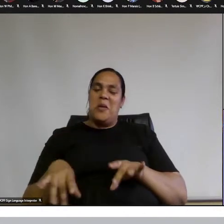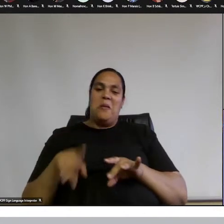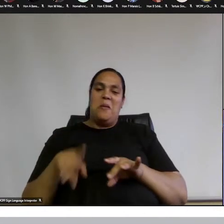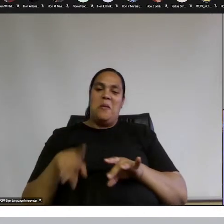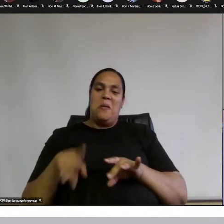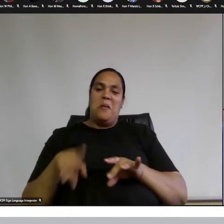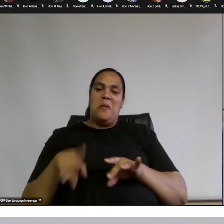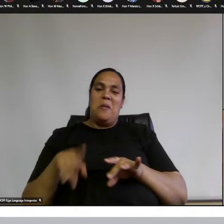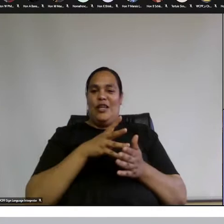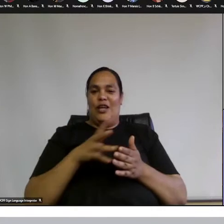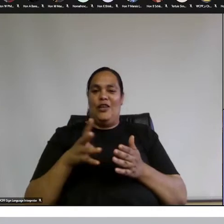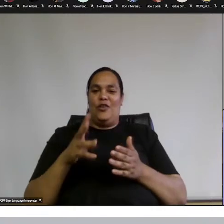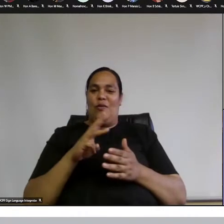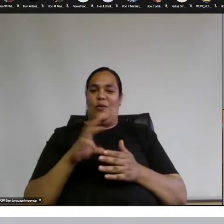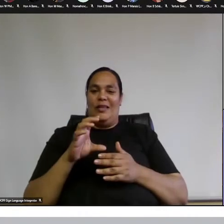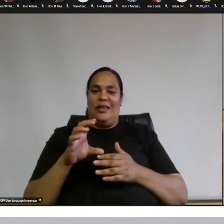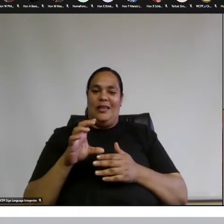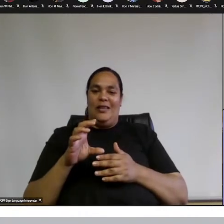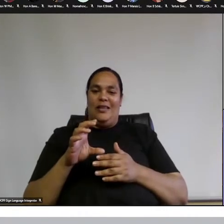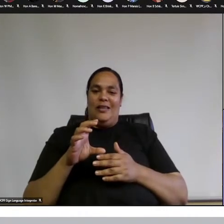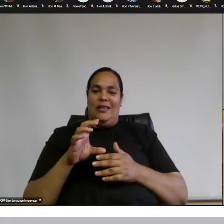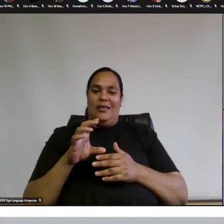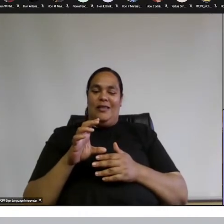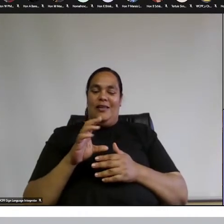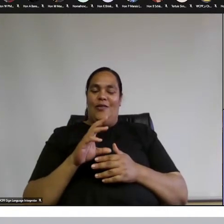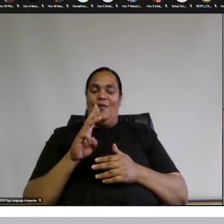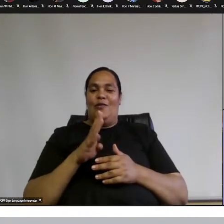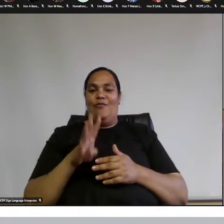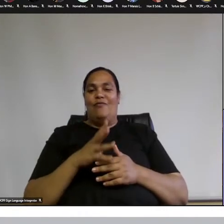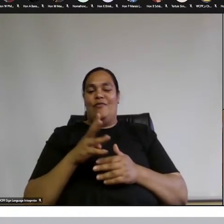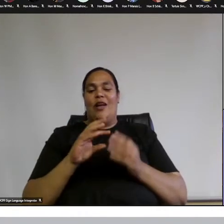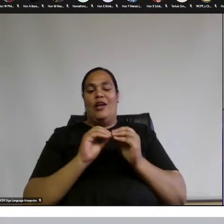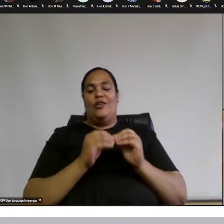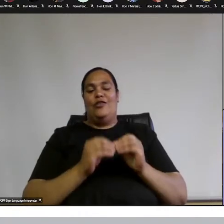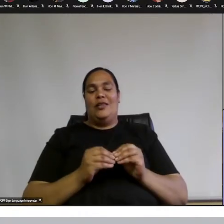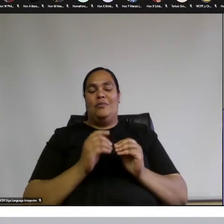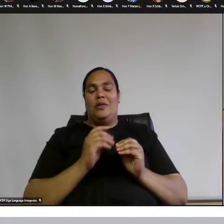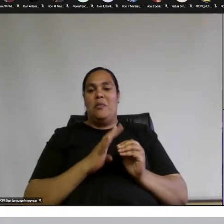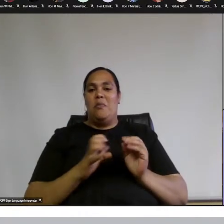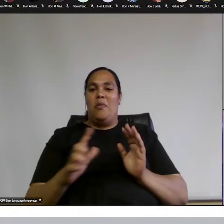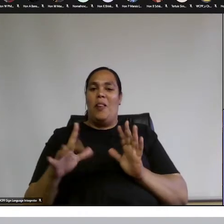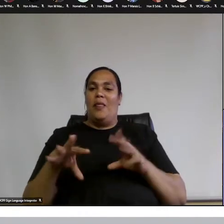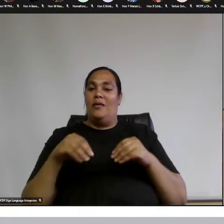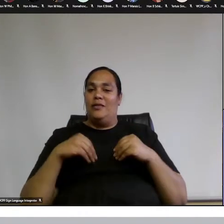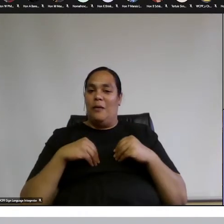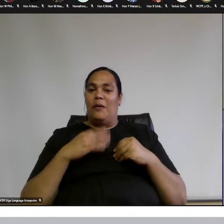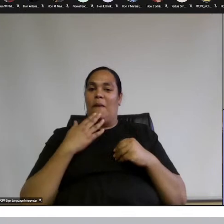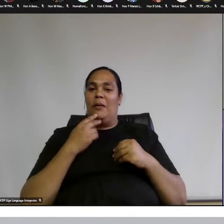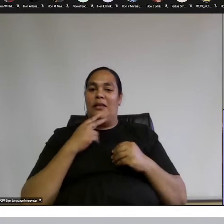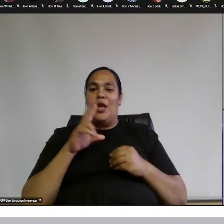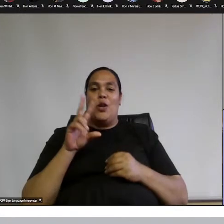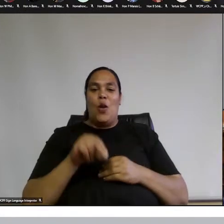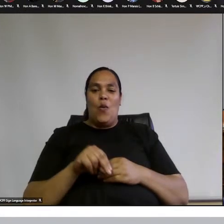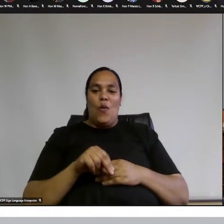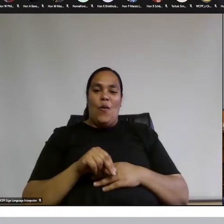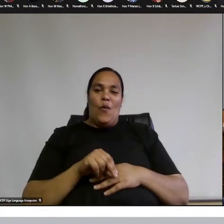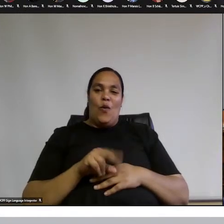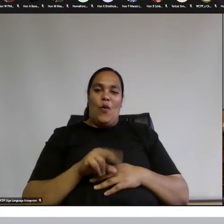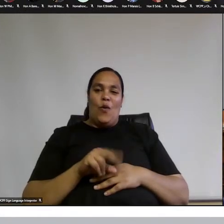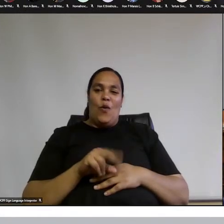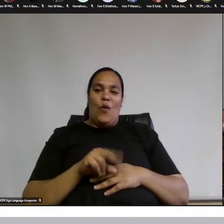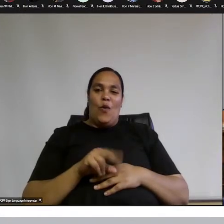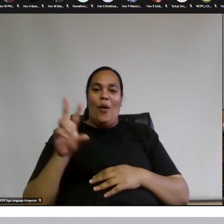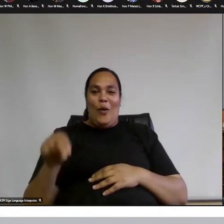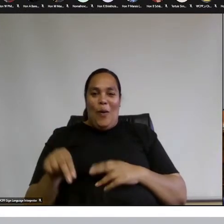votes and schedules of the Western Cape Adjustment Appropriation Bill being adopted, please say no. No.